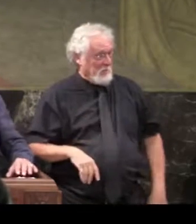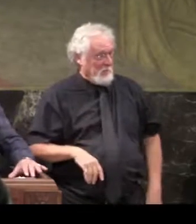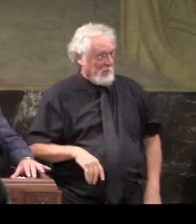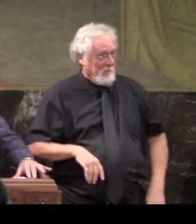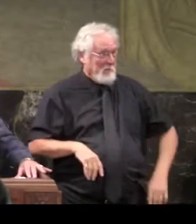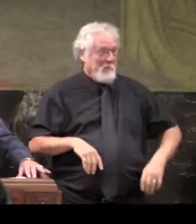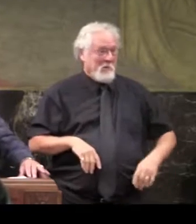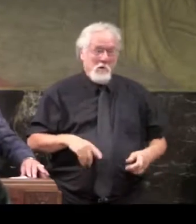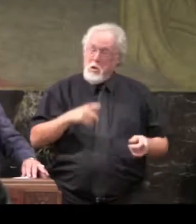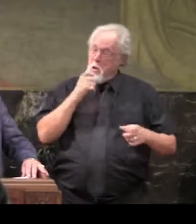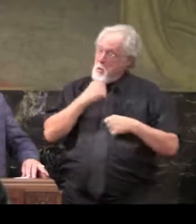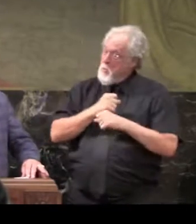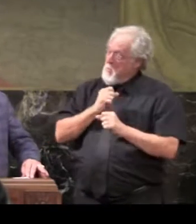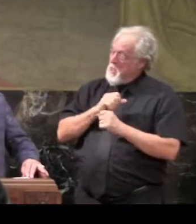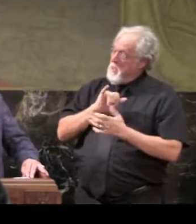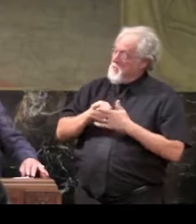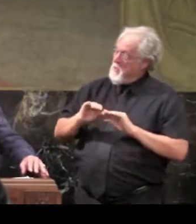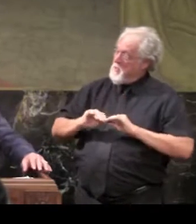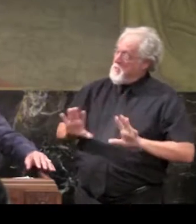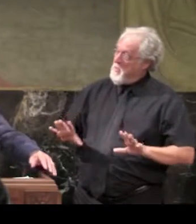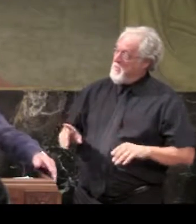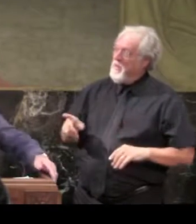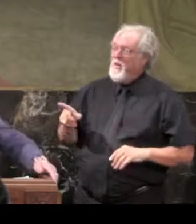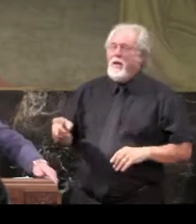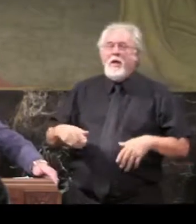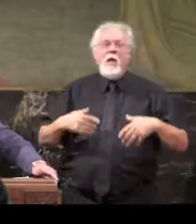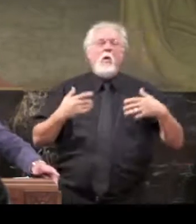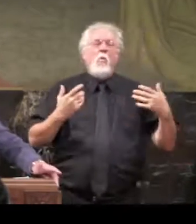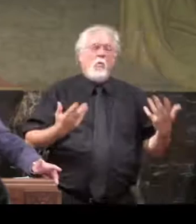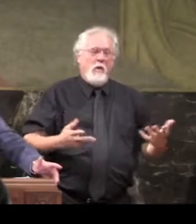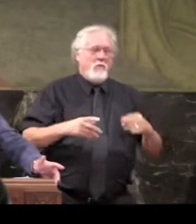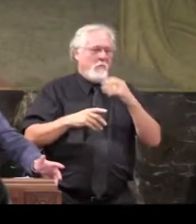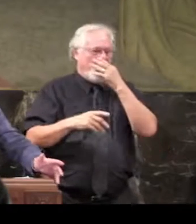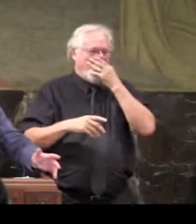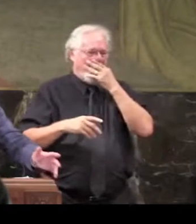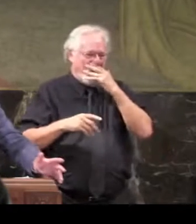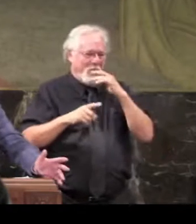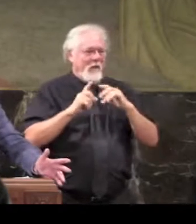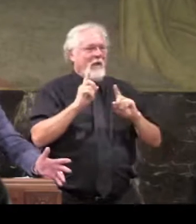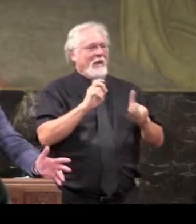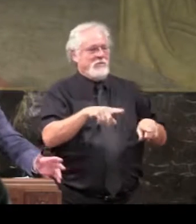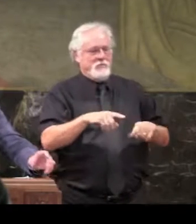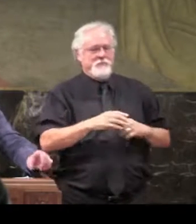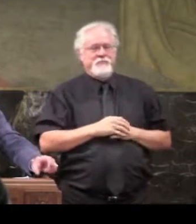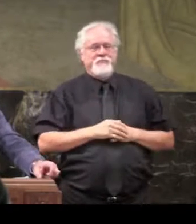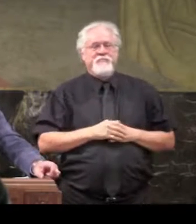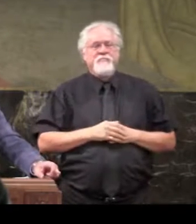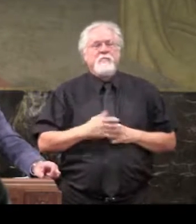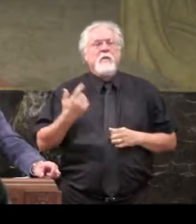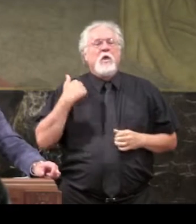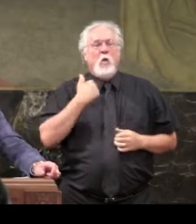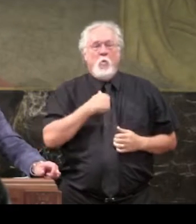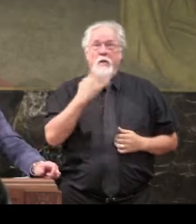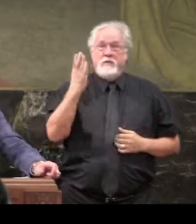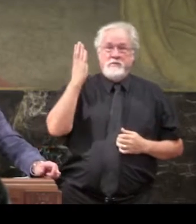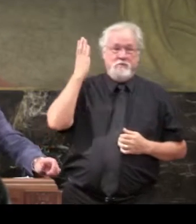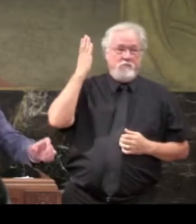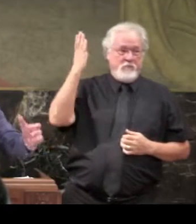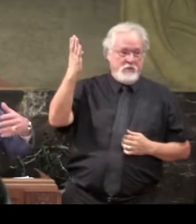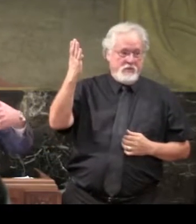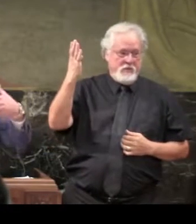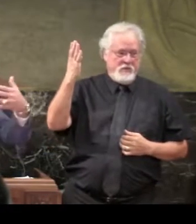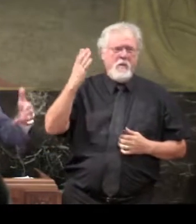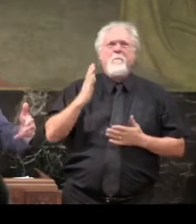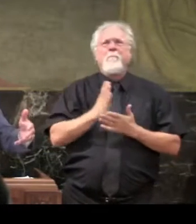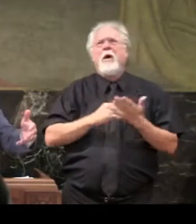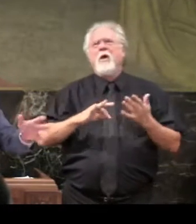No, we Who made it apparent? no. Well, let me answer the question. We submitted as